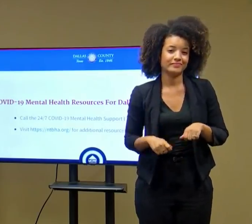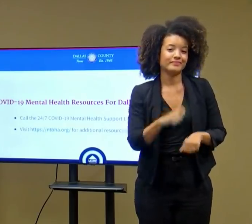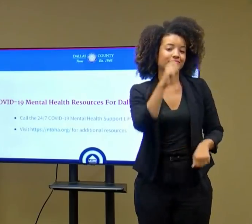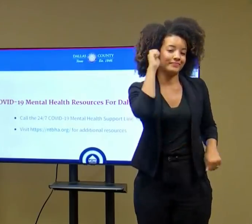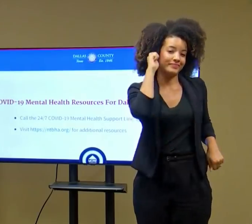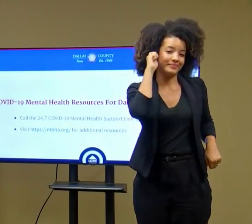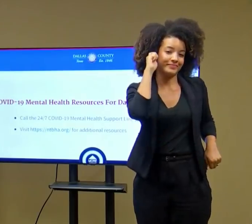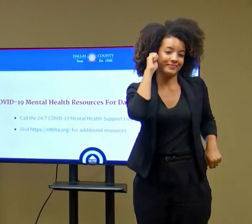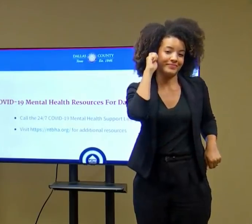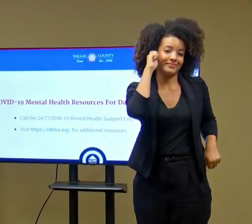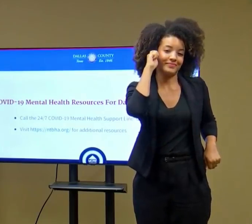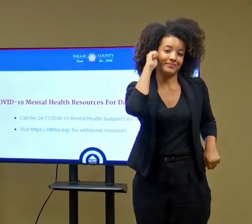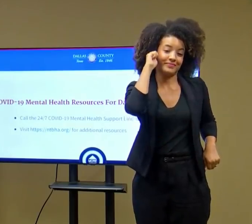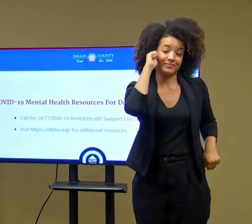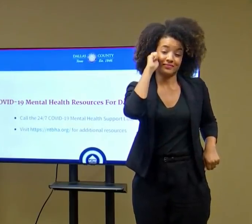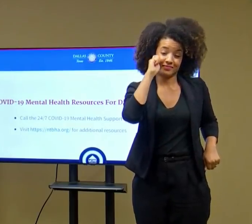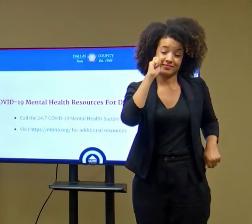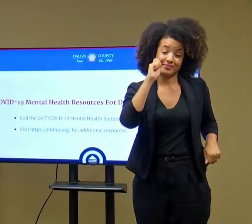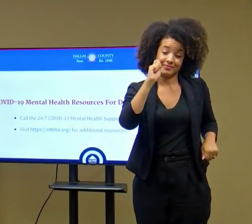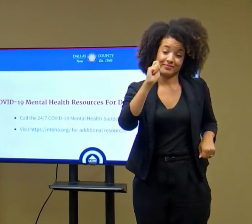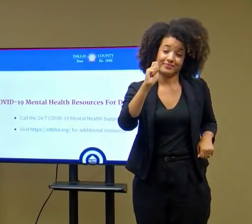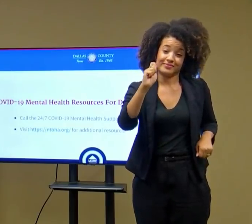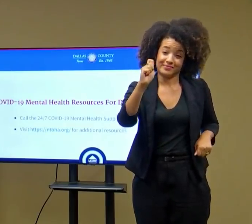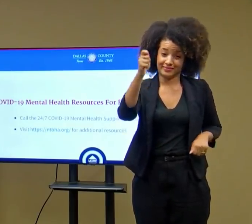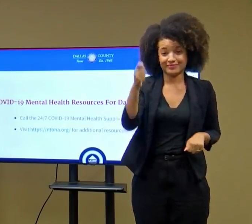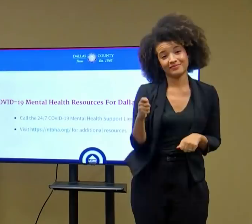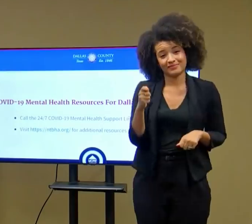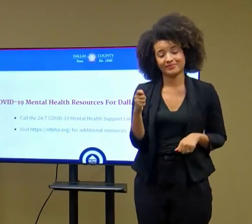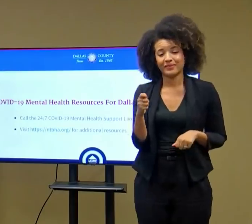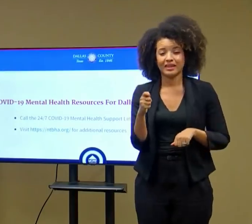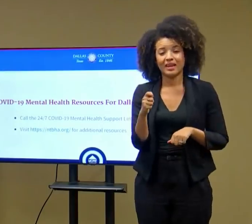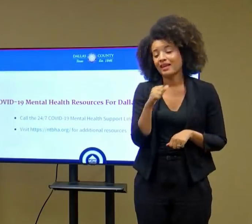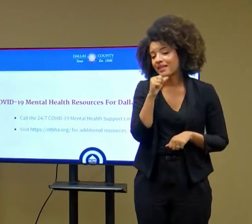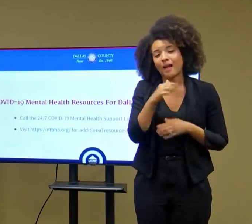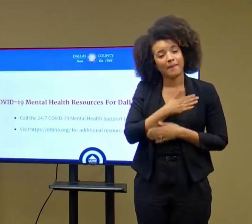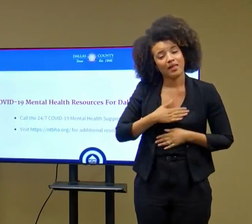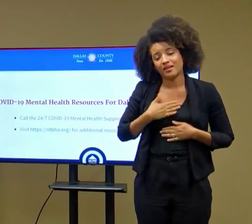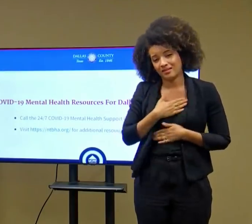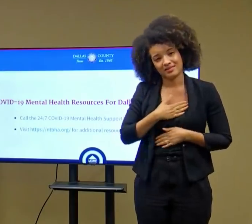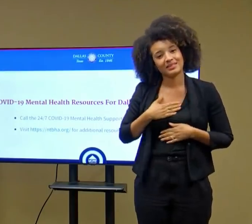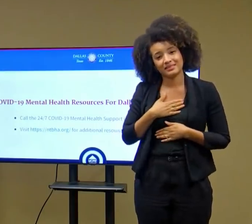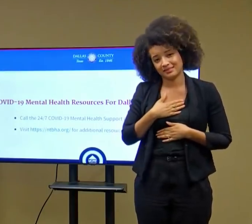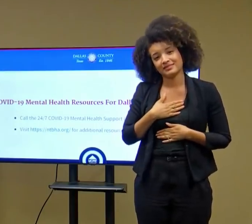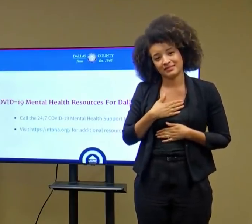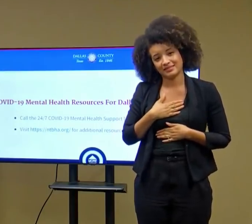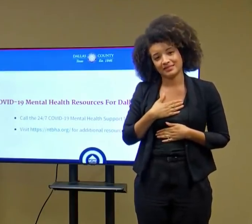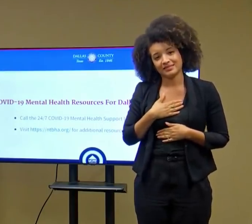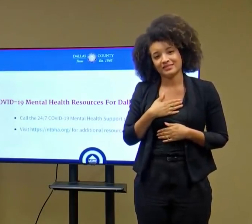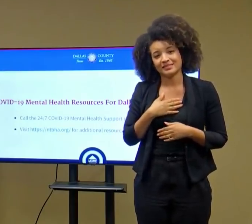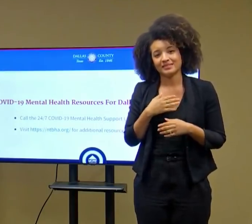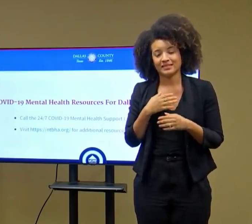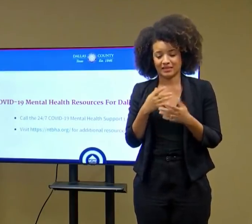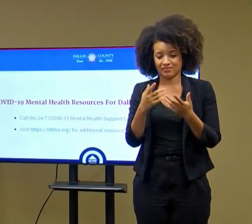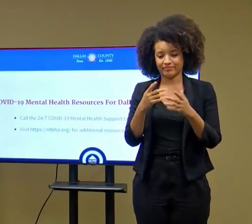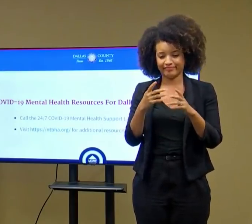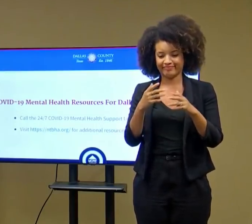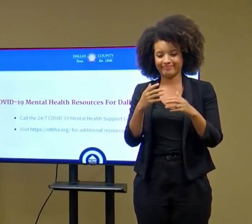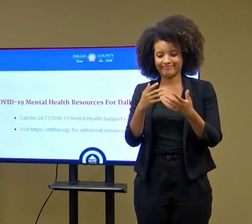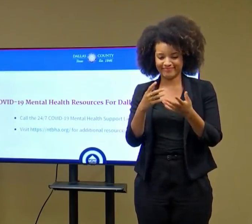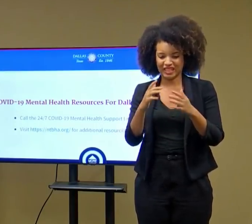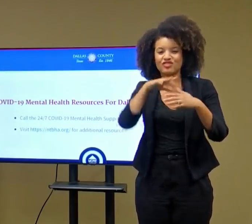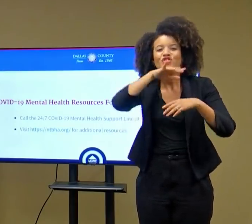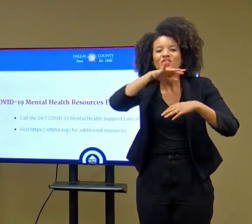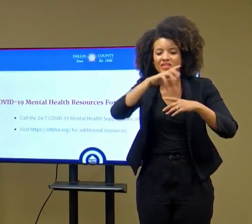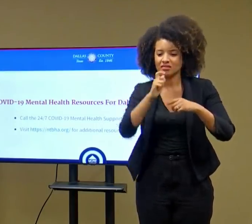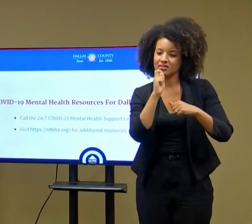something to test, and we pull that out of your nose, and that's not pleasant, and people and we get dirty and you get dirty,